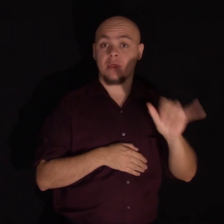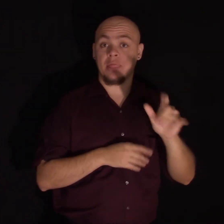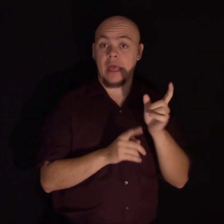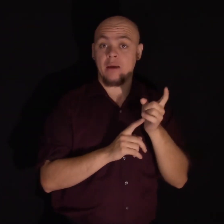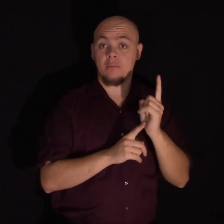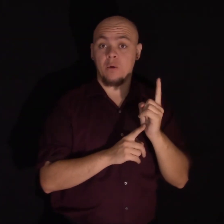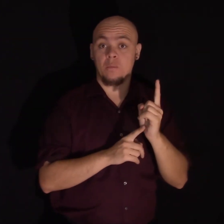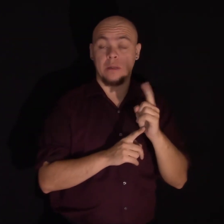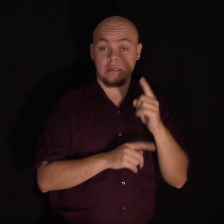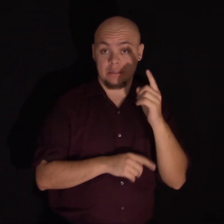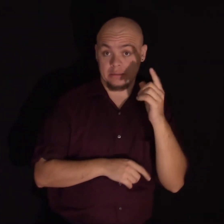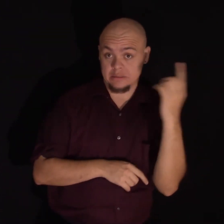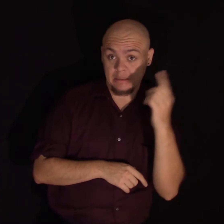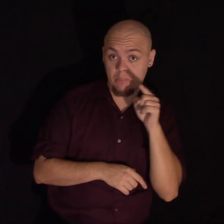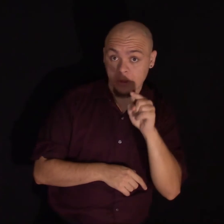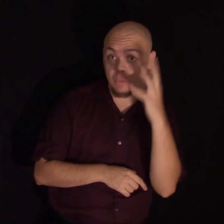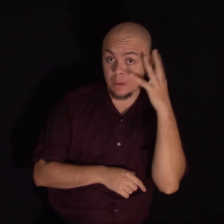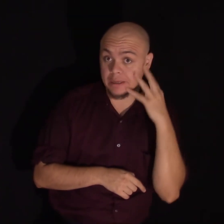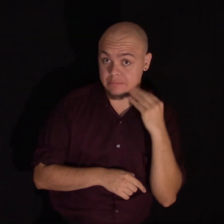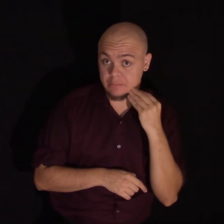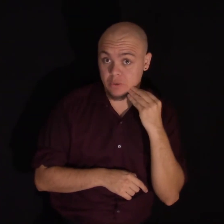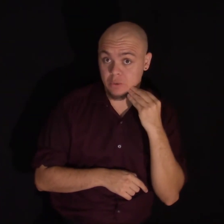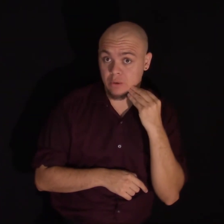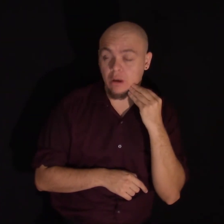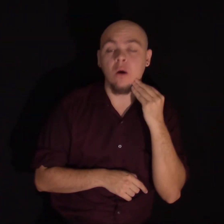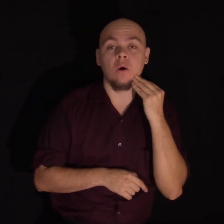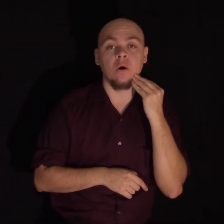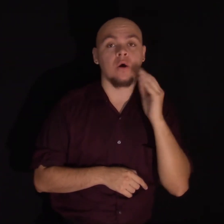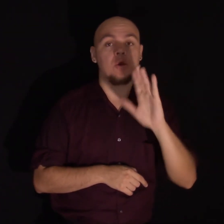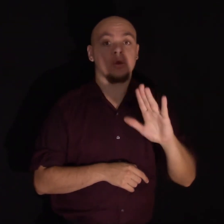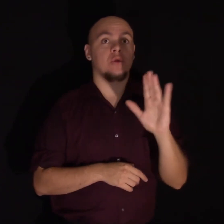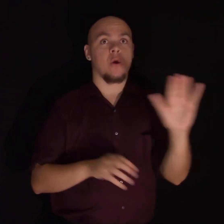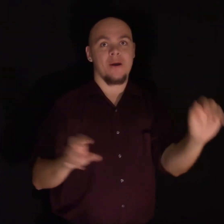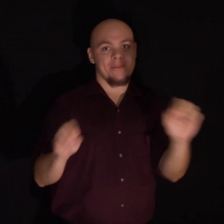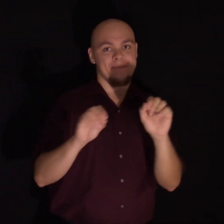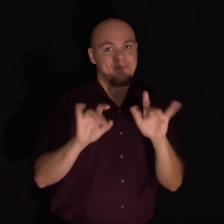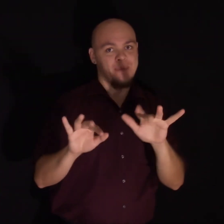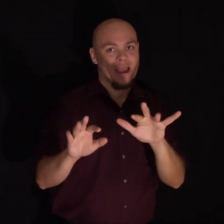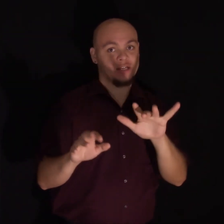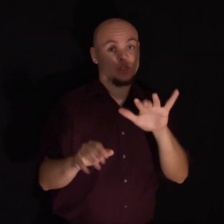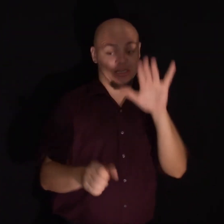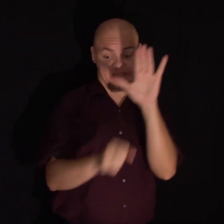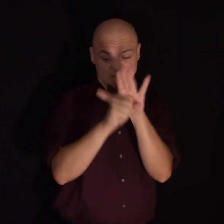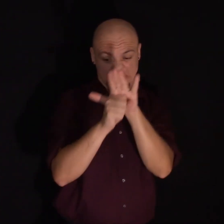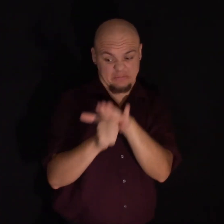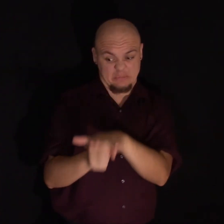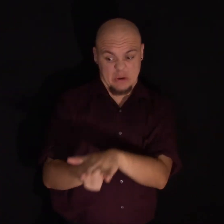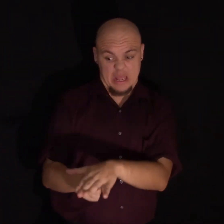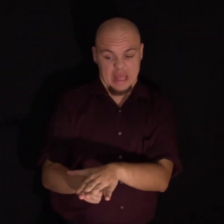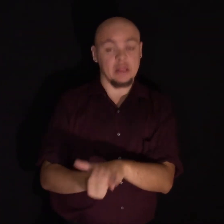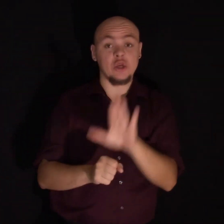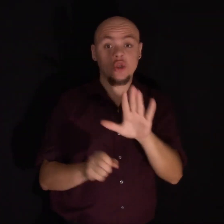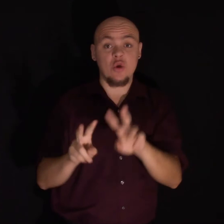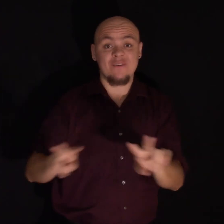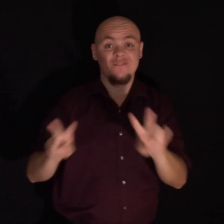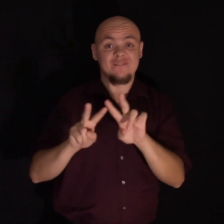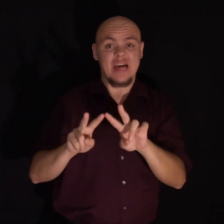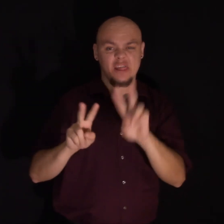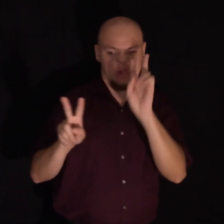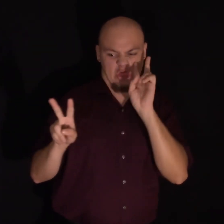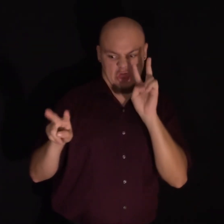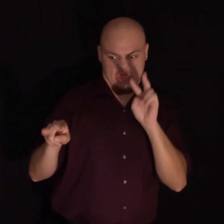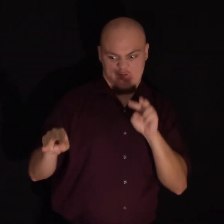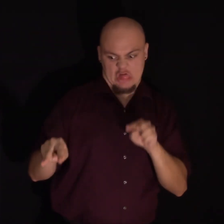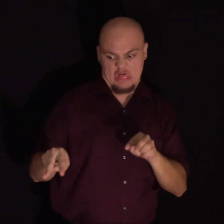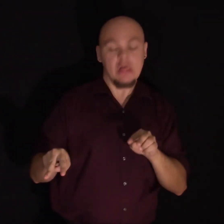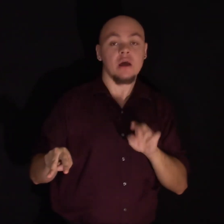is something you can relate to, where you suppressed your magic and you devalued yourself, I've got awesome news. That